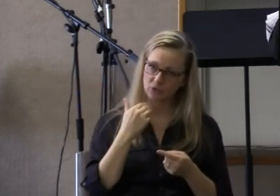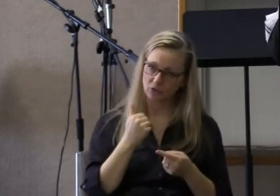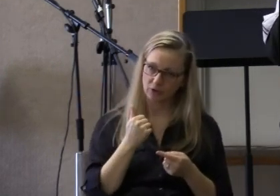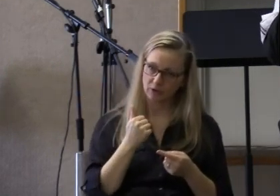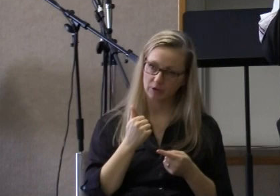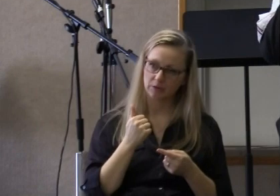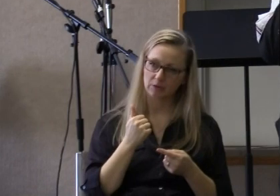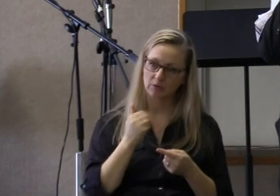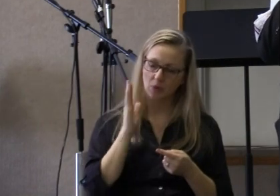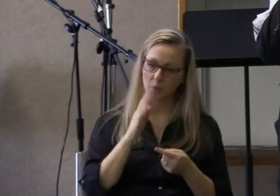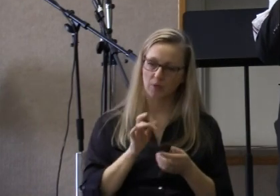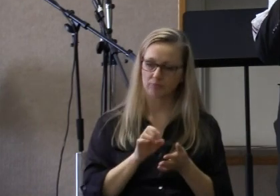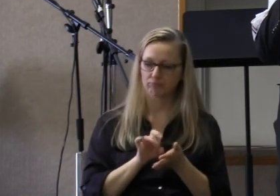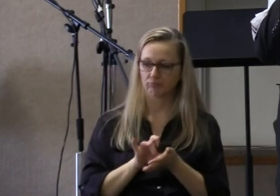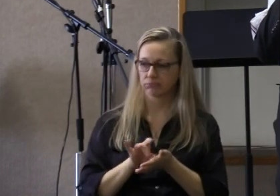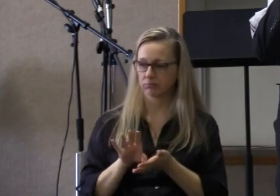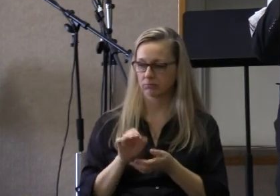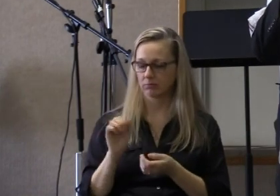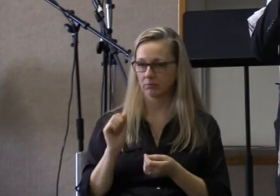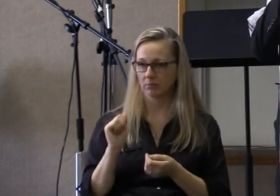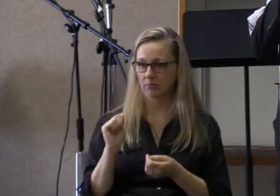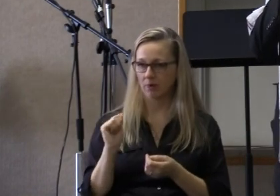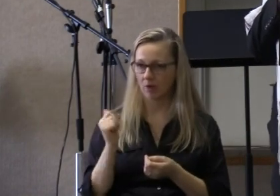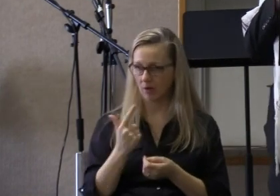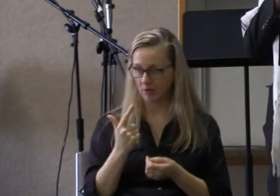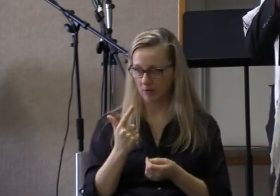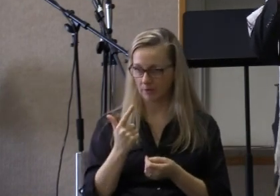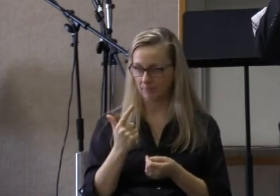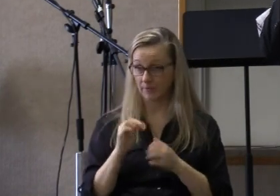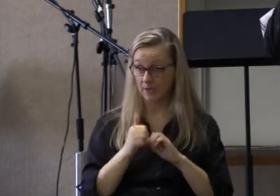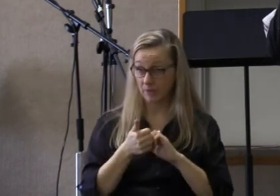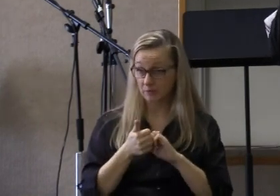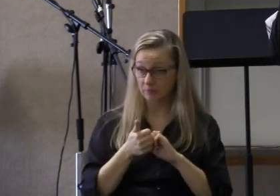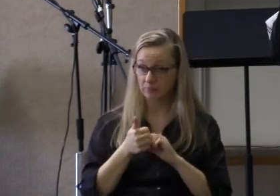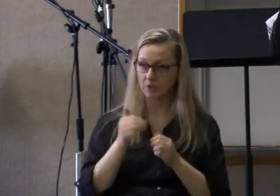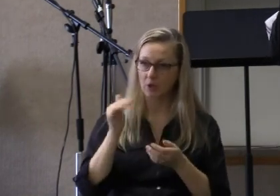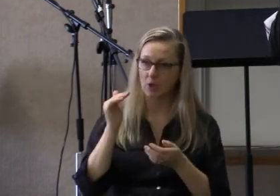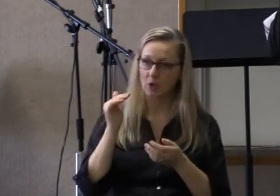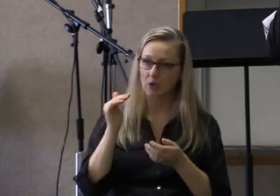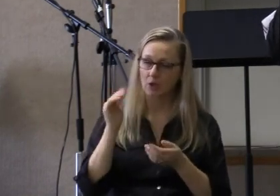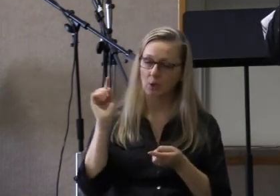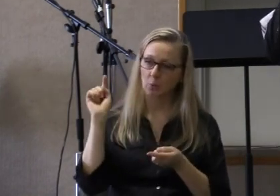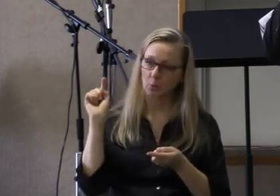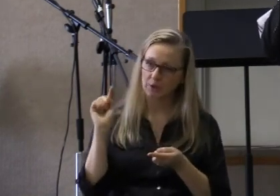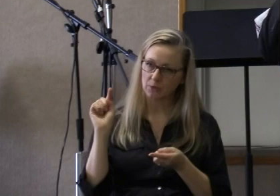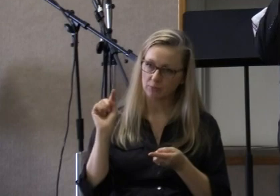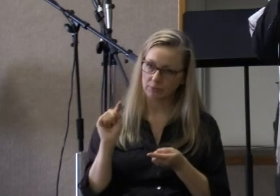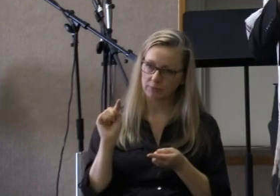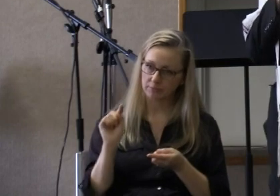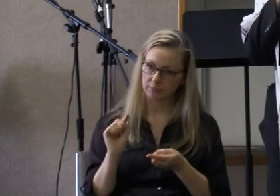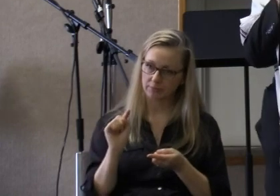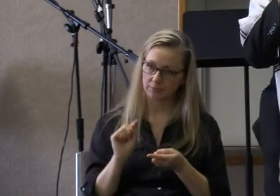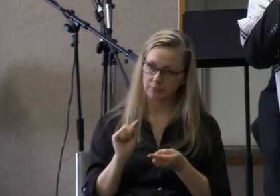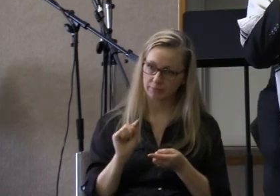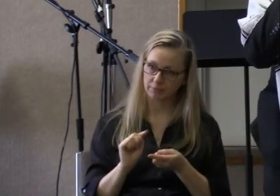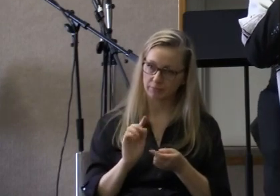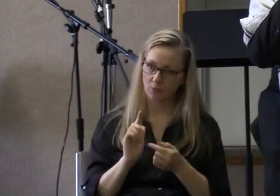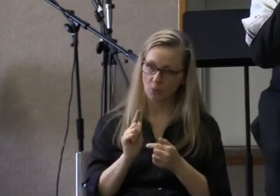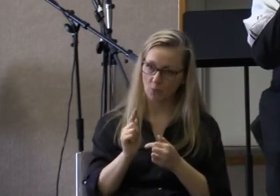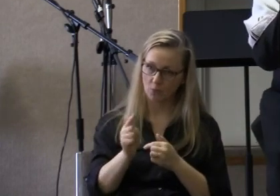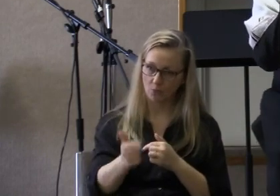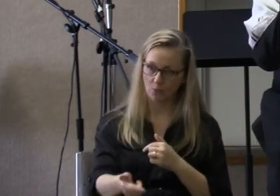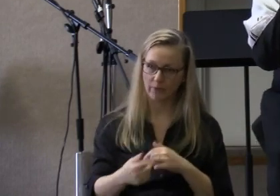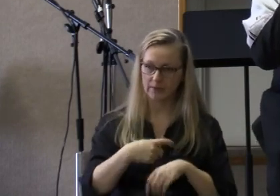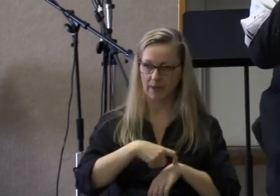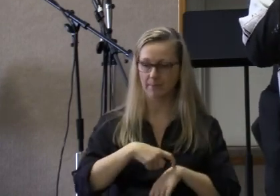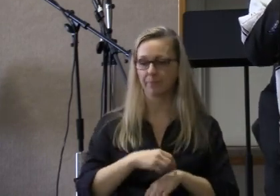it over a period of several weeks. It's not unusual for people who have done this to actually dislike the coffee the